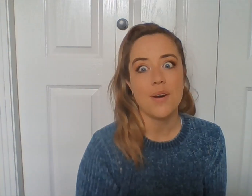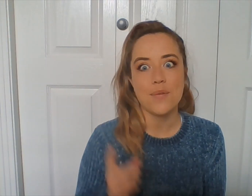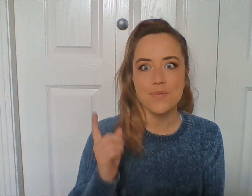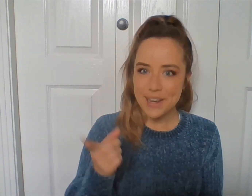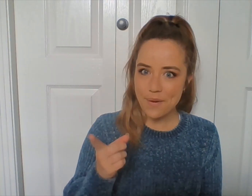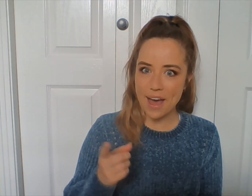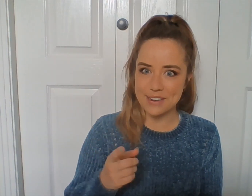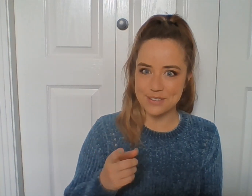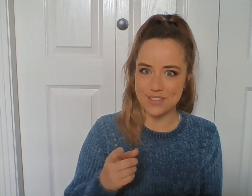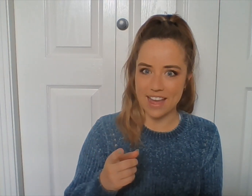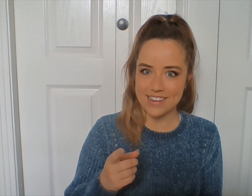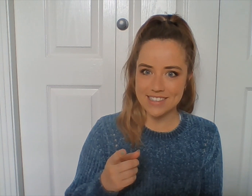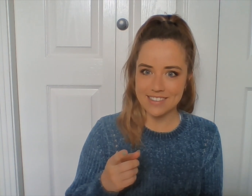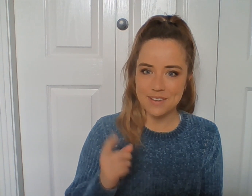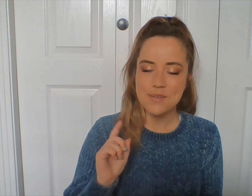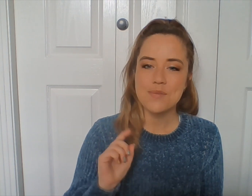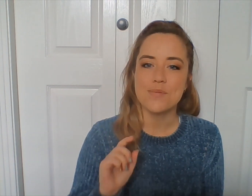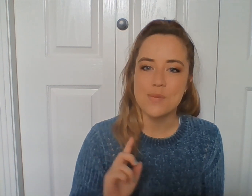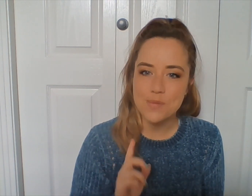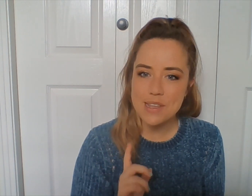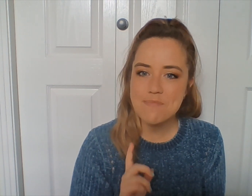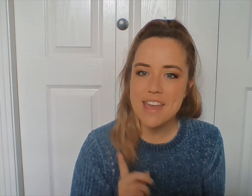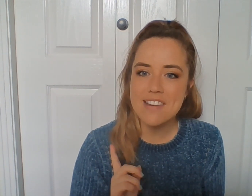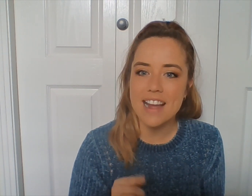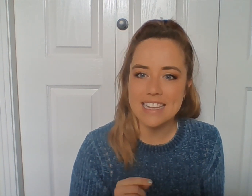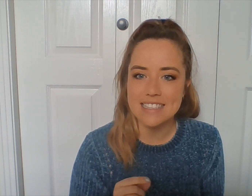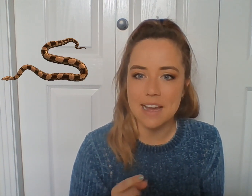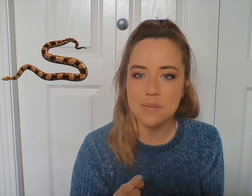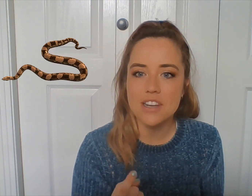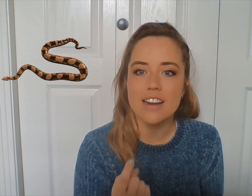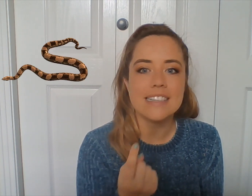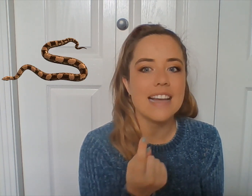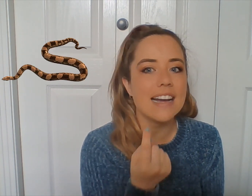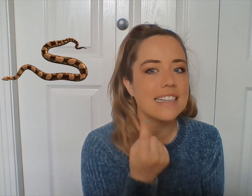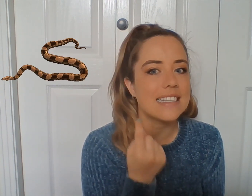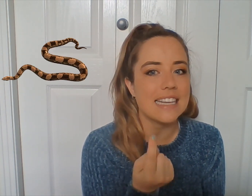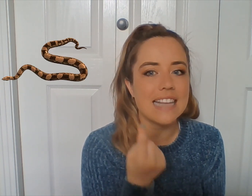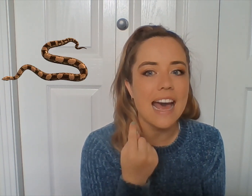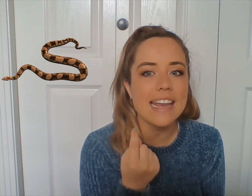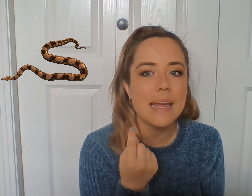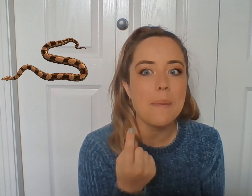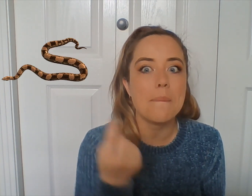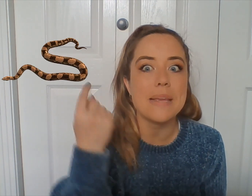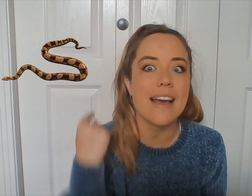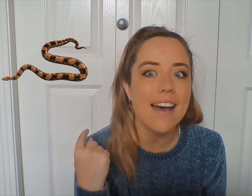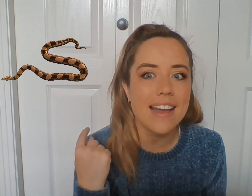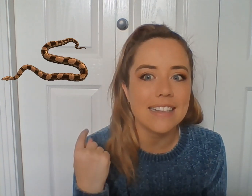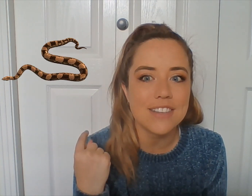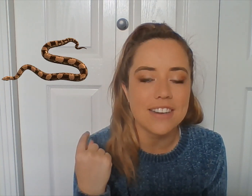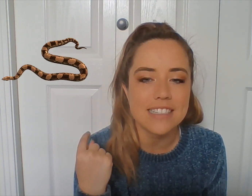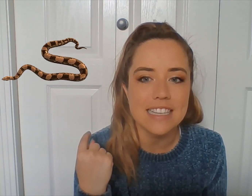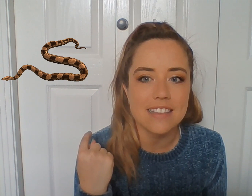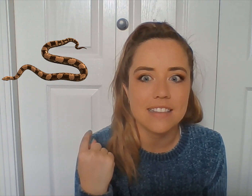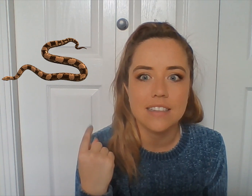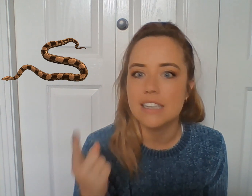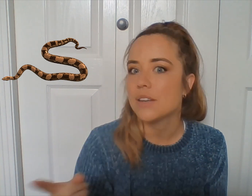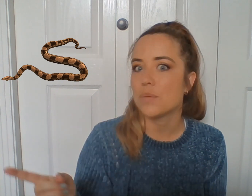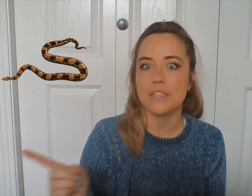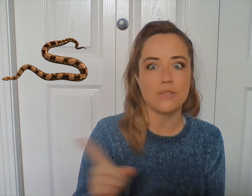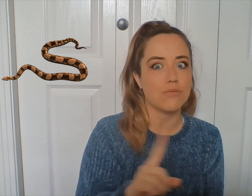We know how to do that. When we make our S sound, our tongue stays hiding behind our teeth. We do